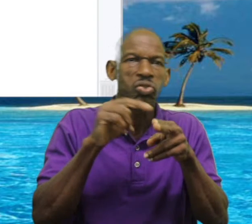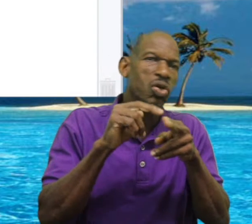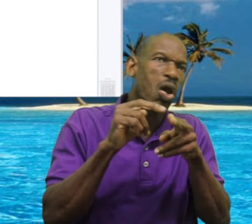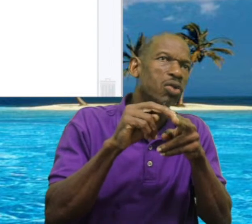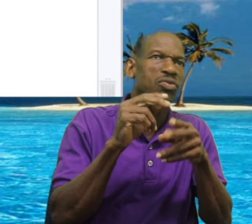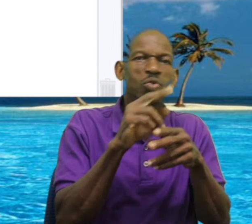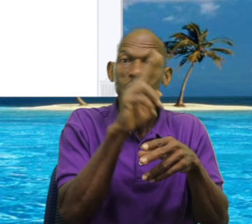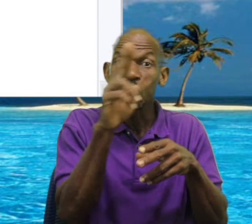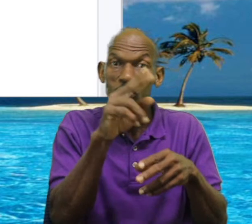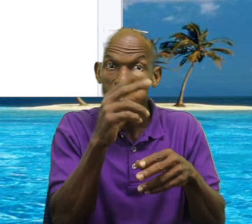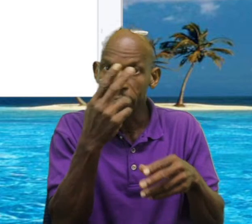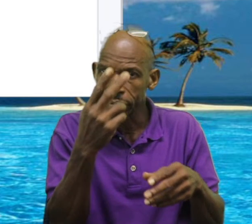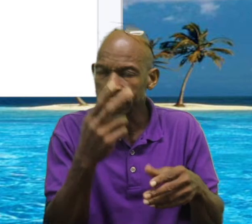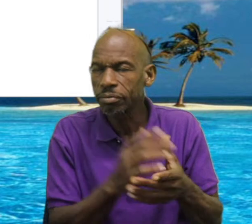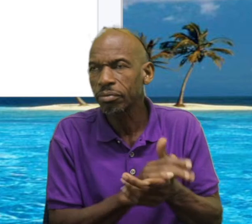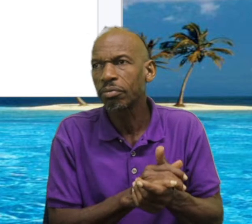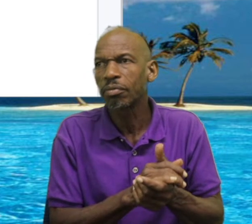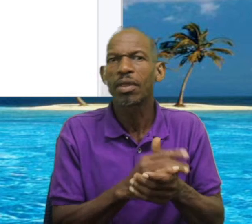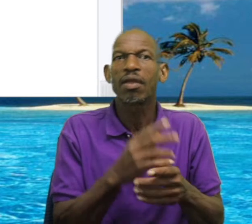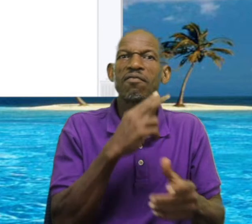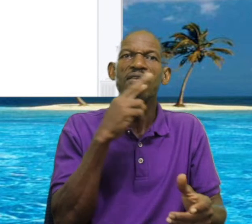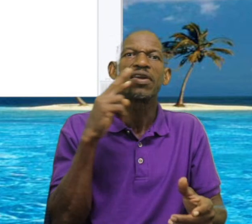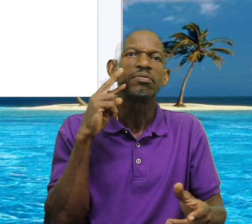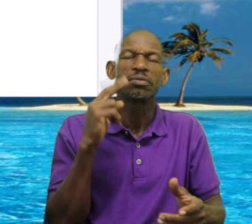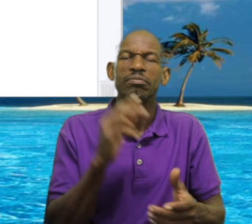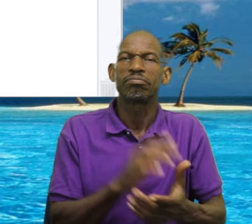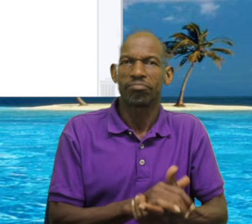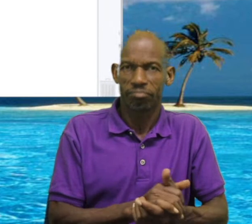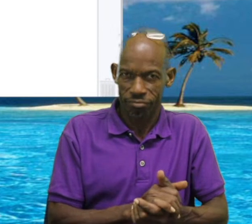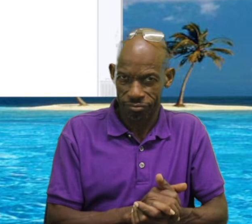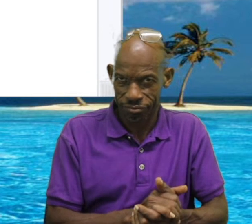So we have nouns, we have verbs,